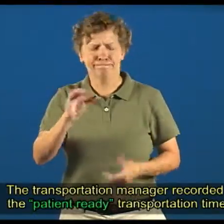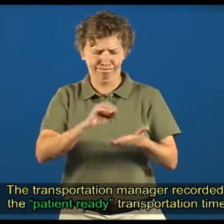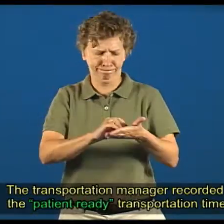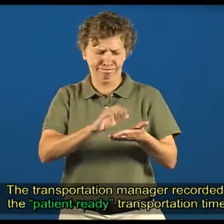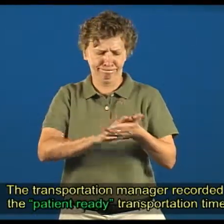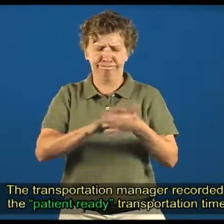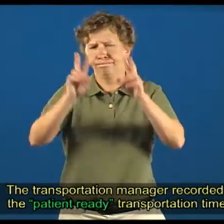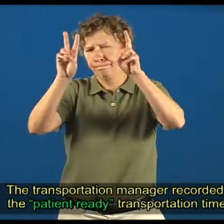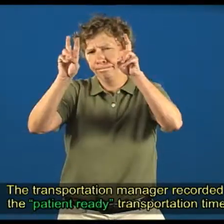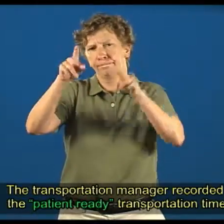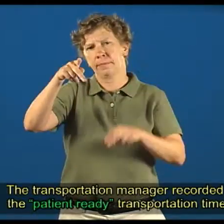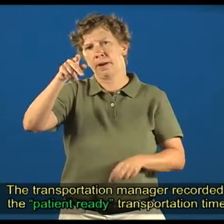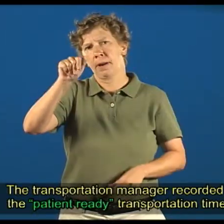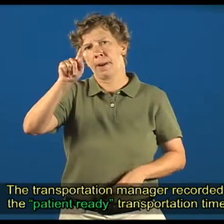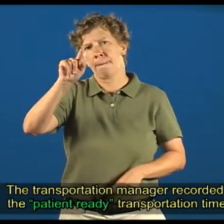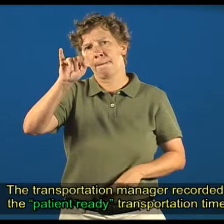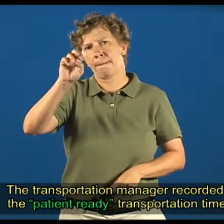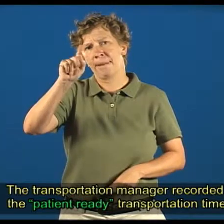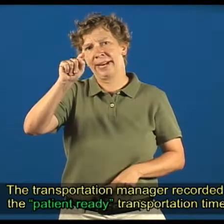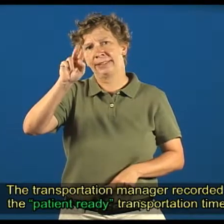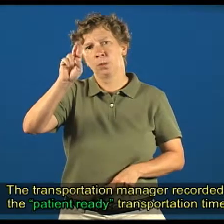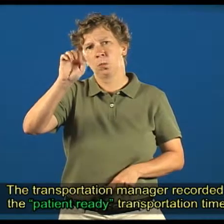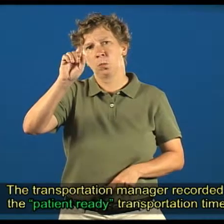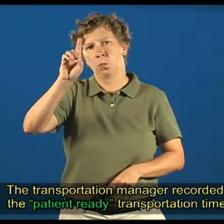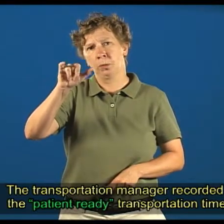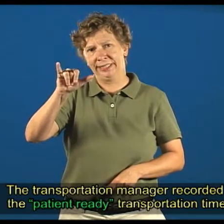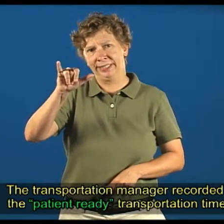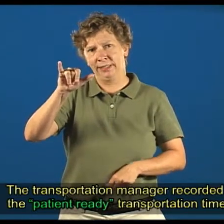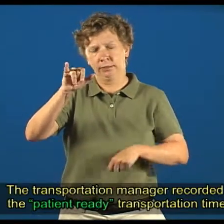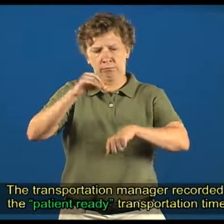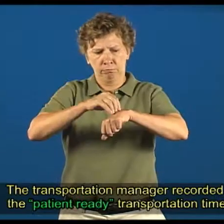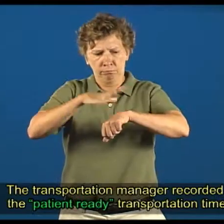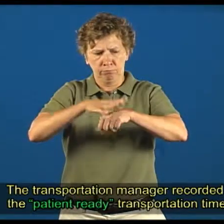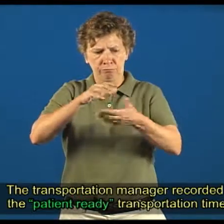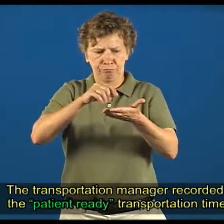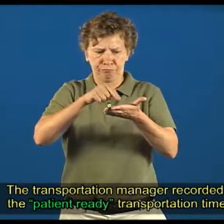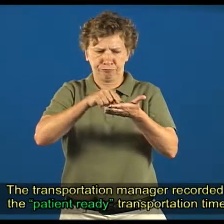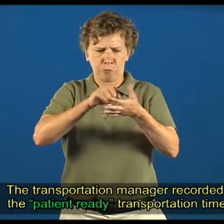The transportation manager recorded the patient-ready transportation time